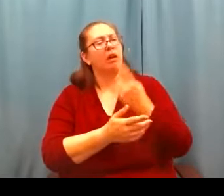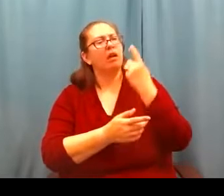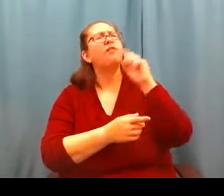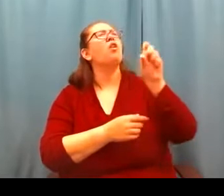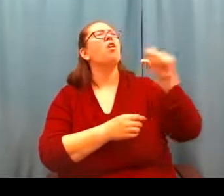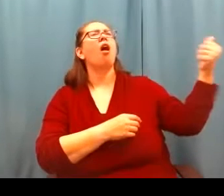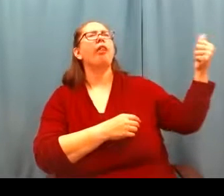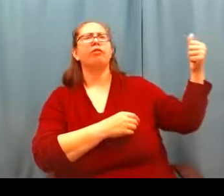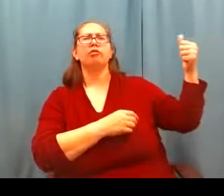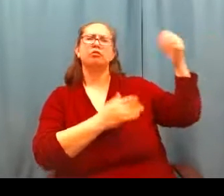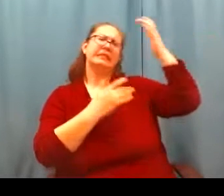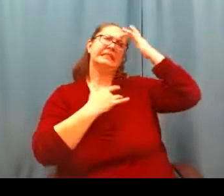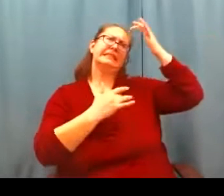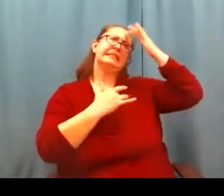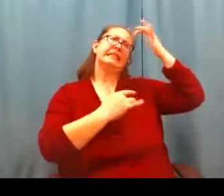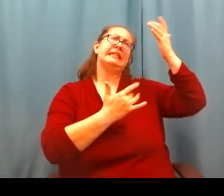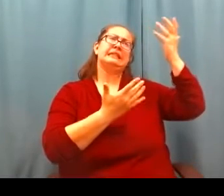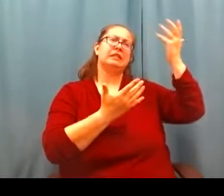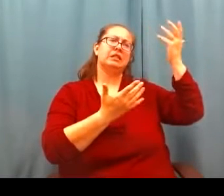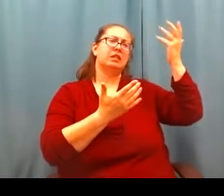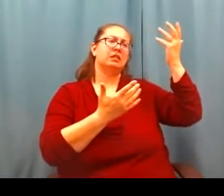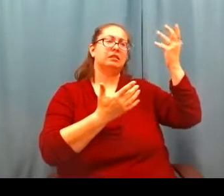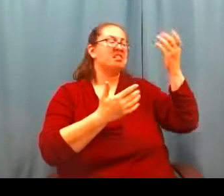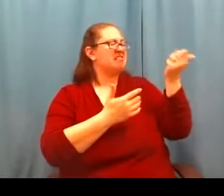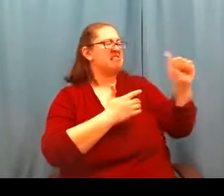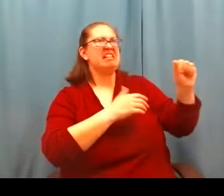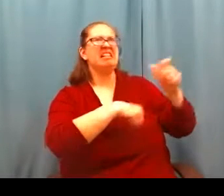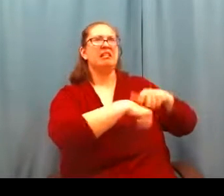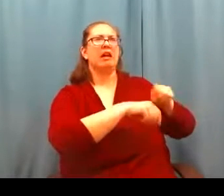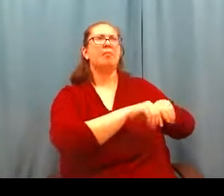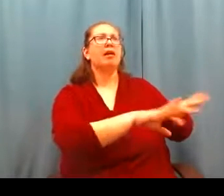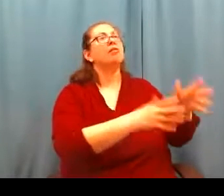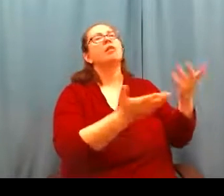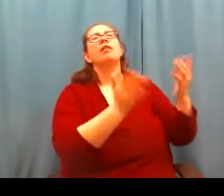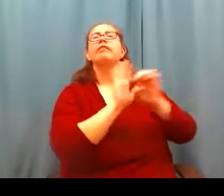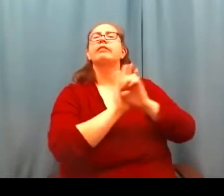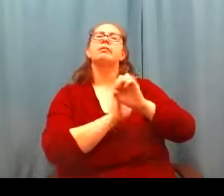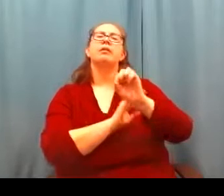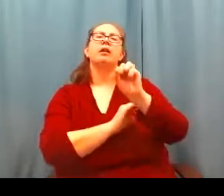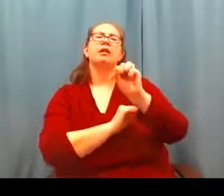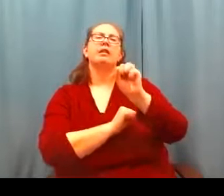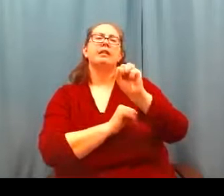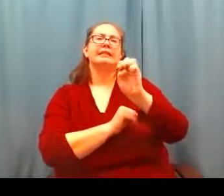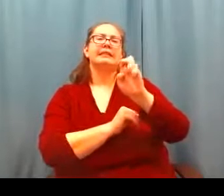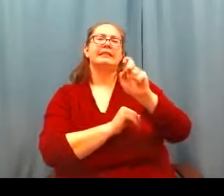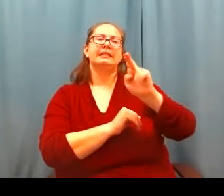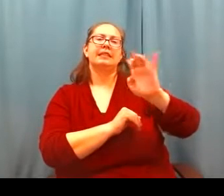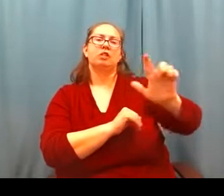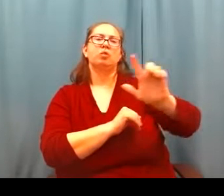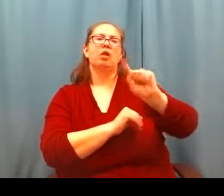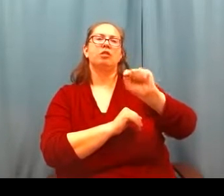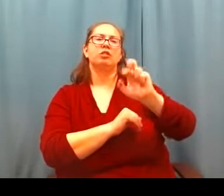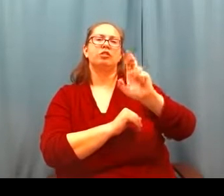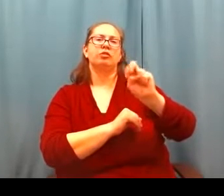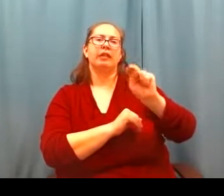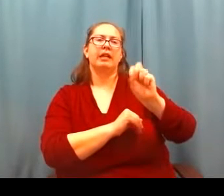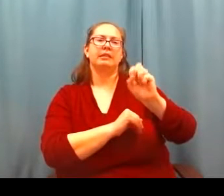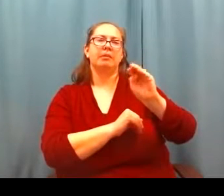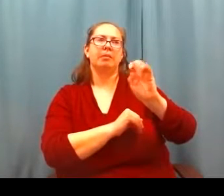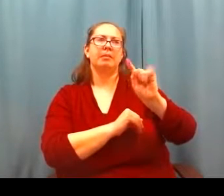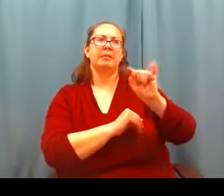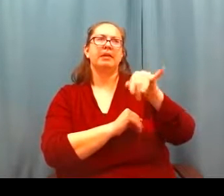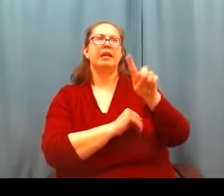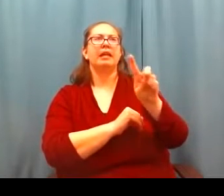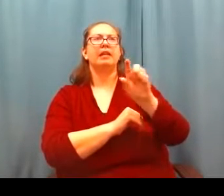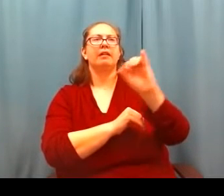diseases, such as in all outbreaks, as well as sexually transmitted infections. And what it entails is, when we have one case that's reported,